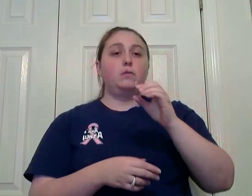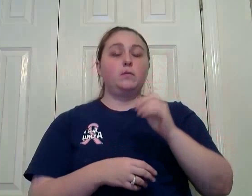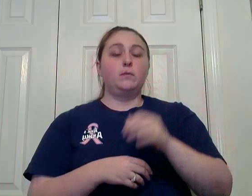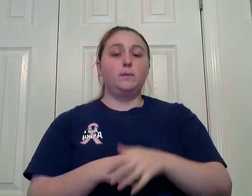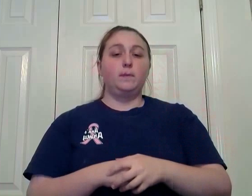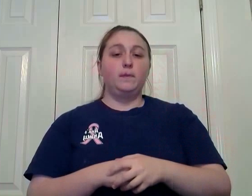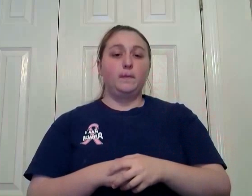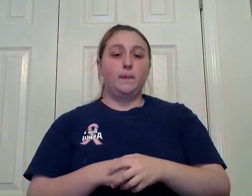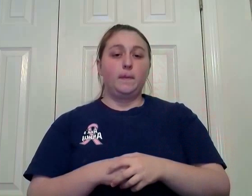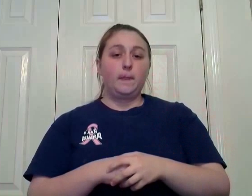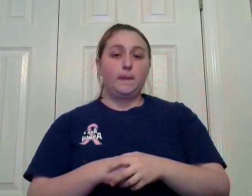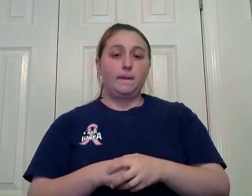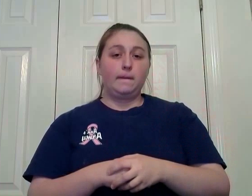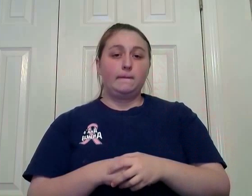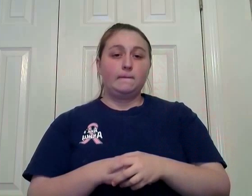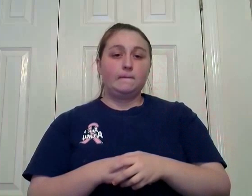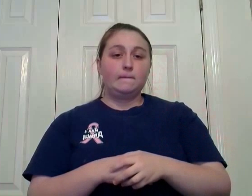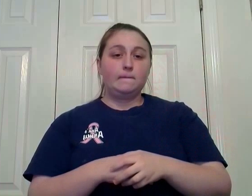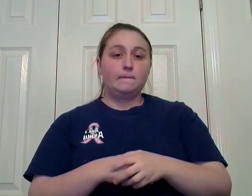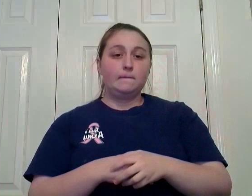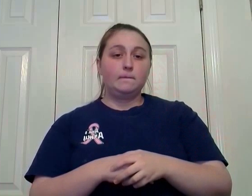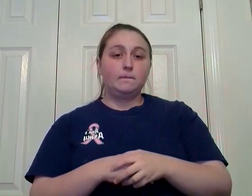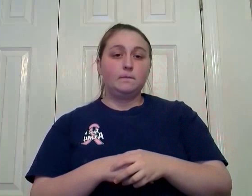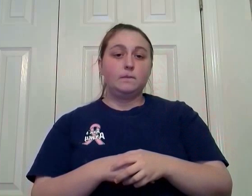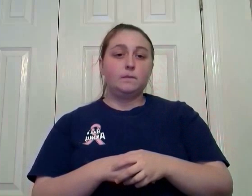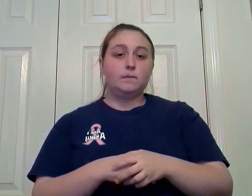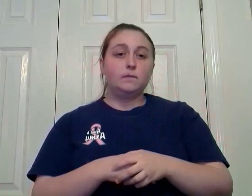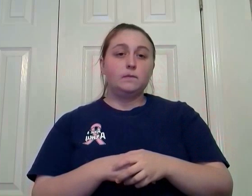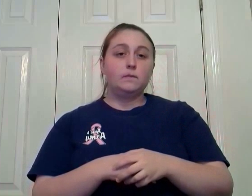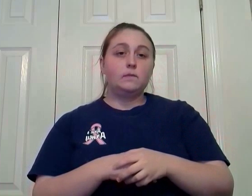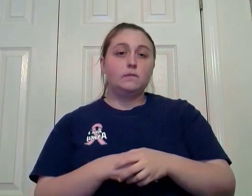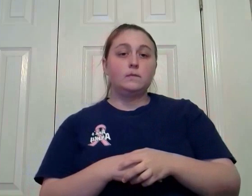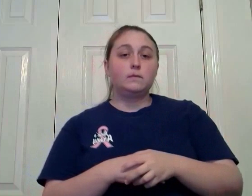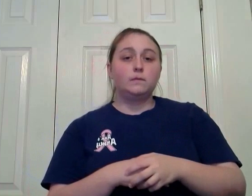a ketch, two masts, a yawl, also two masts,